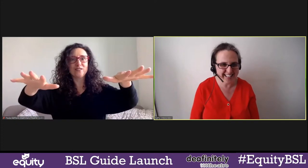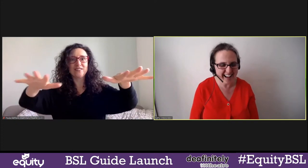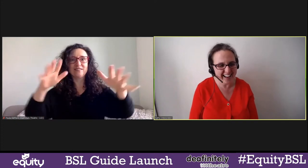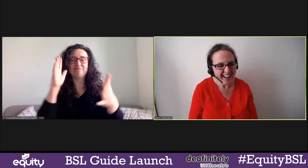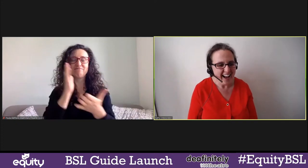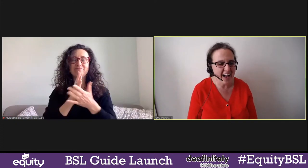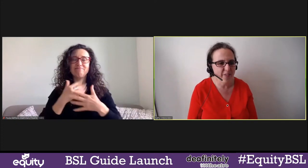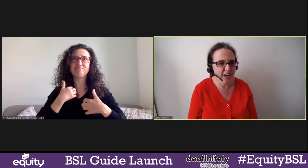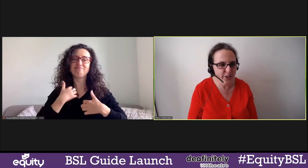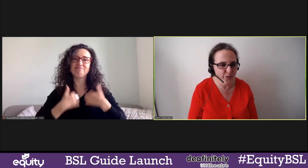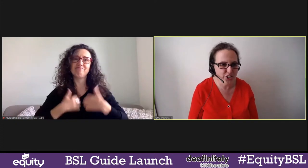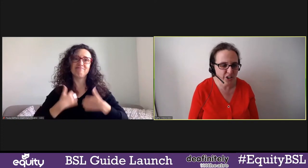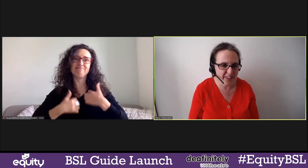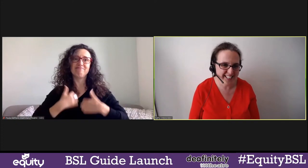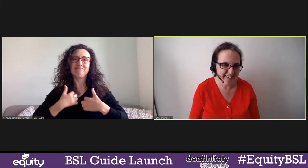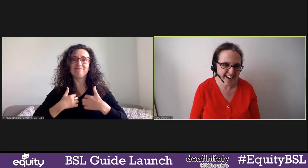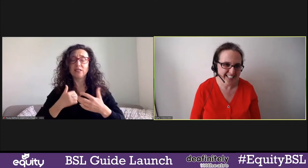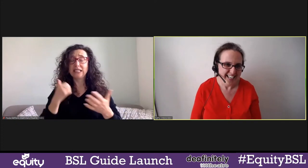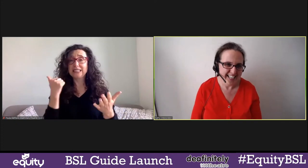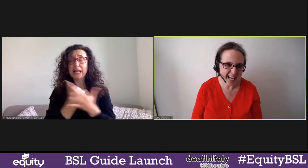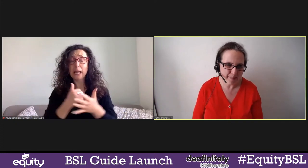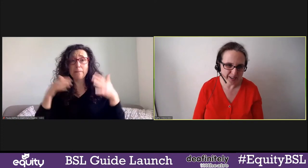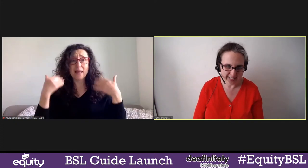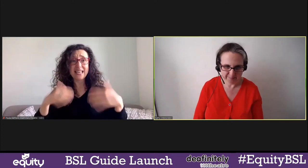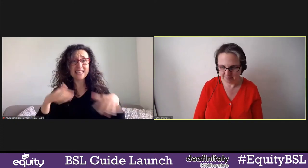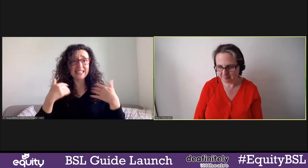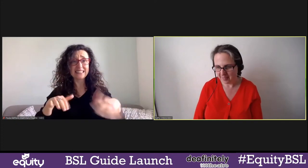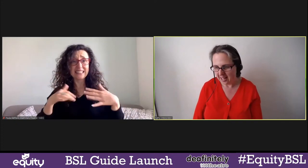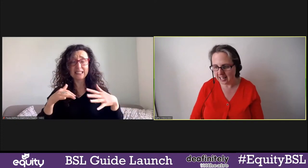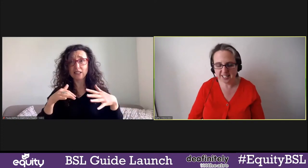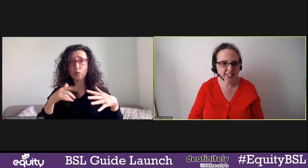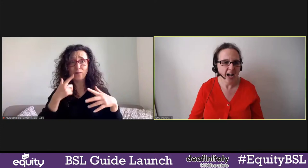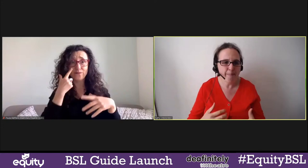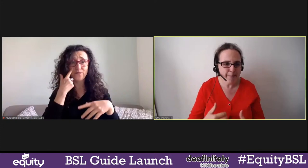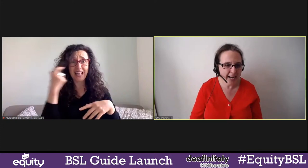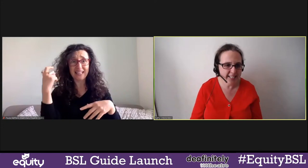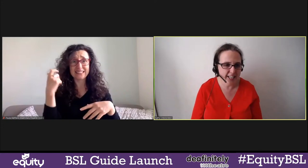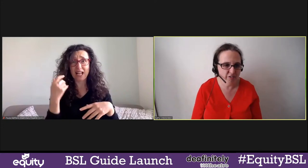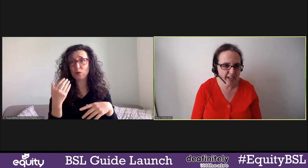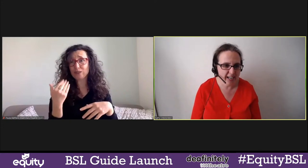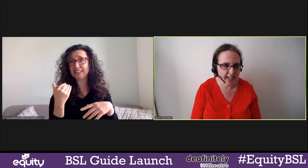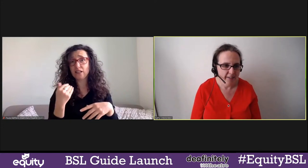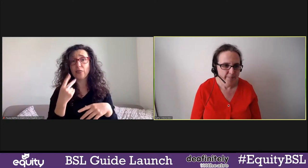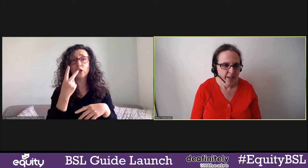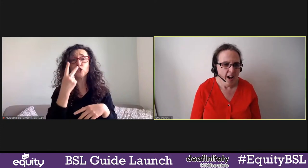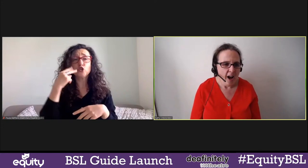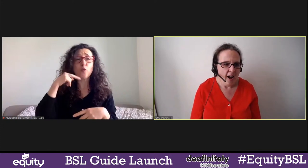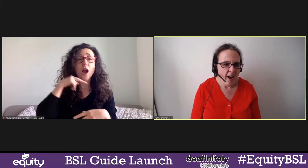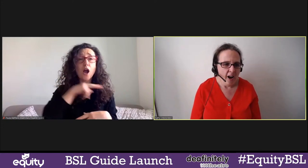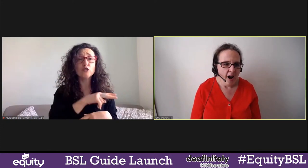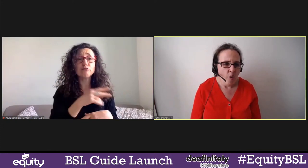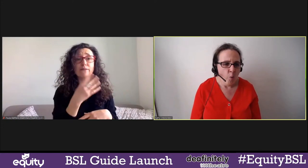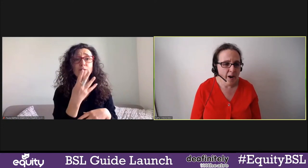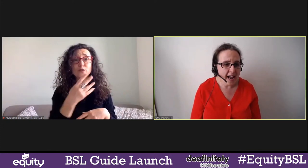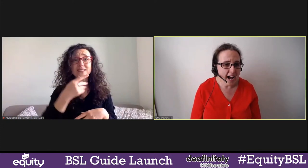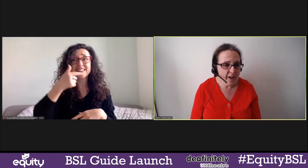today and the launch of this guide is happening. It's amazing, really. We now know